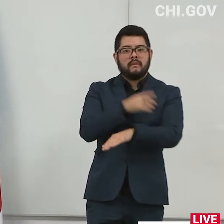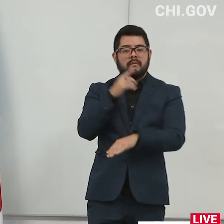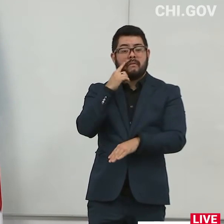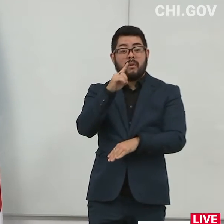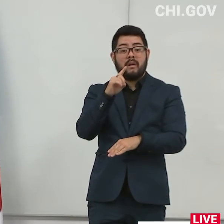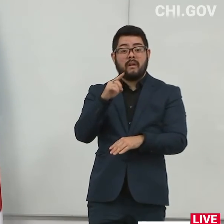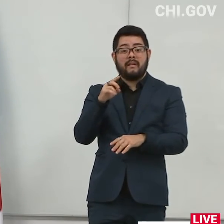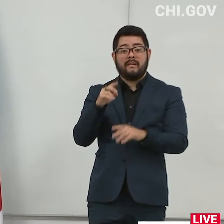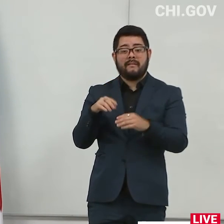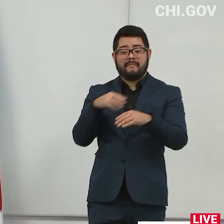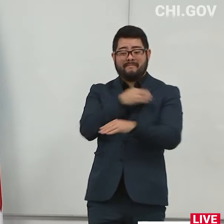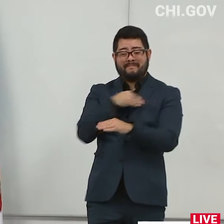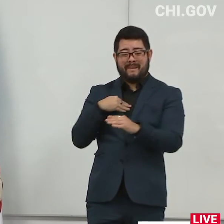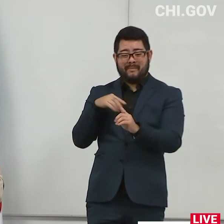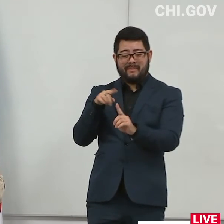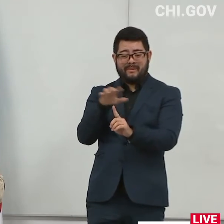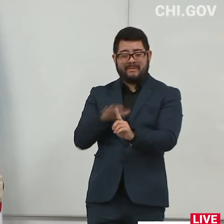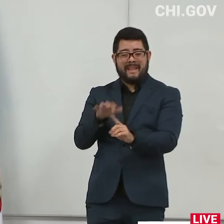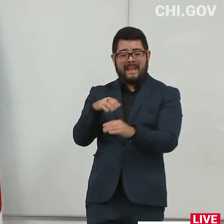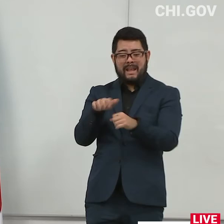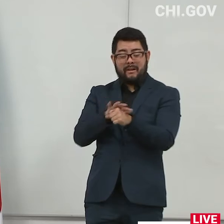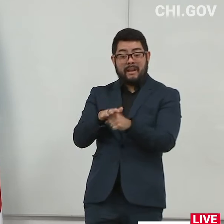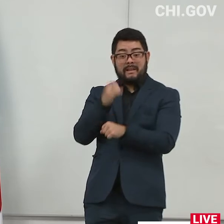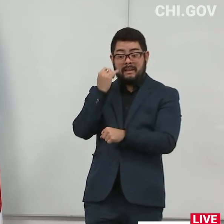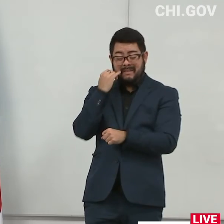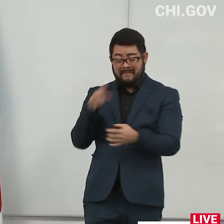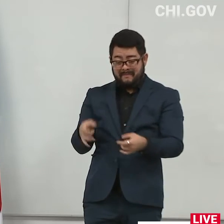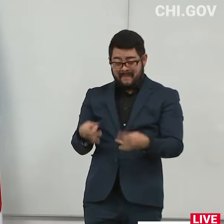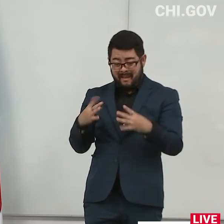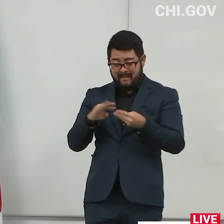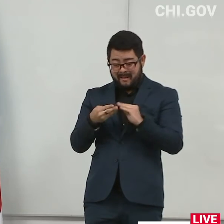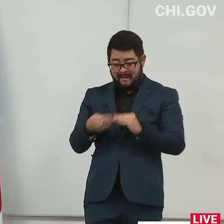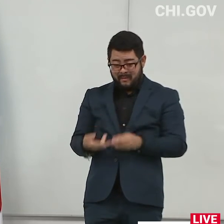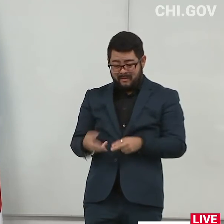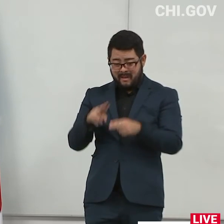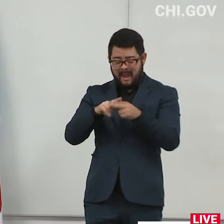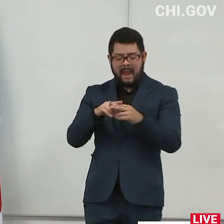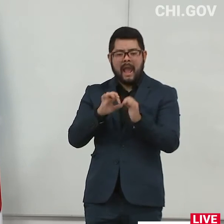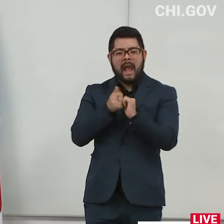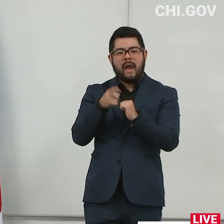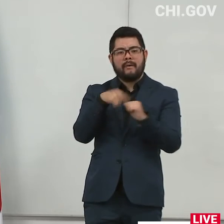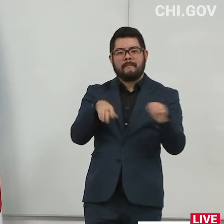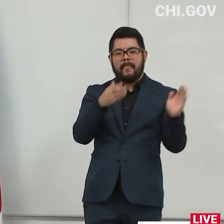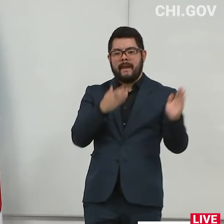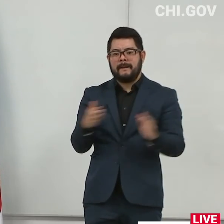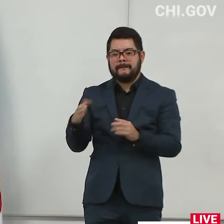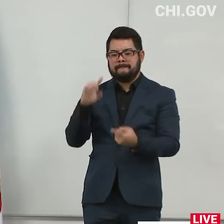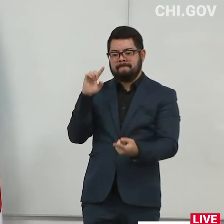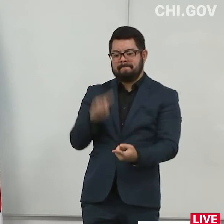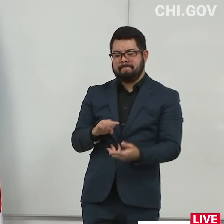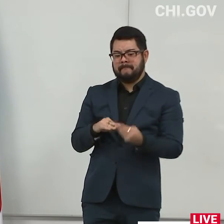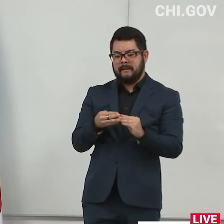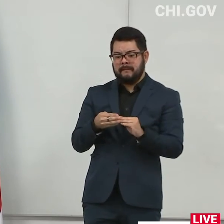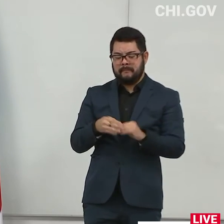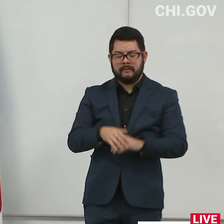violent members committing these crimes, how have those two factored in? Yeah. Let me answer it this way, if I can.